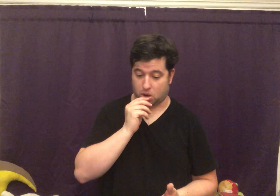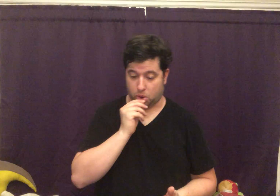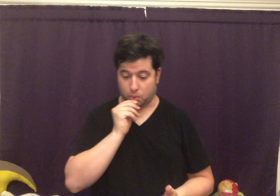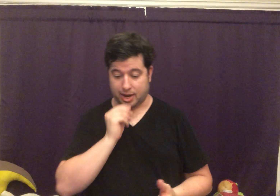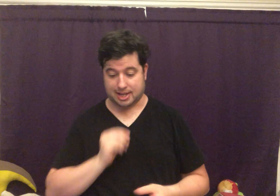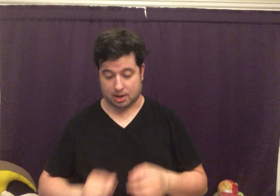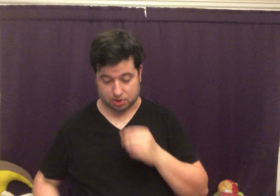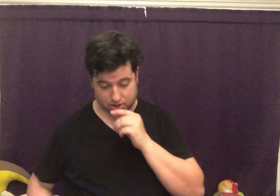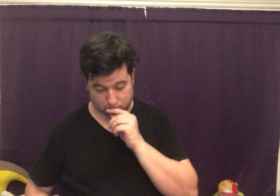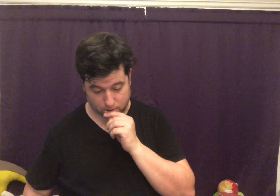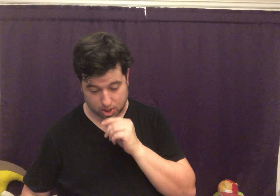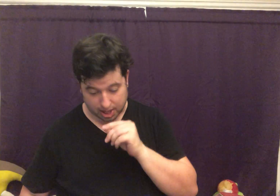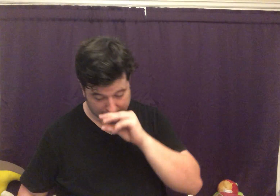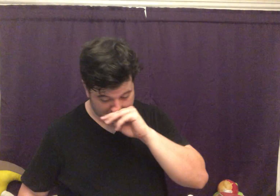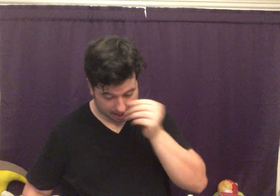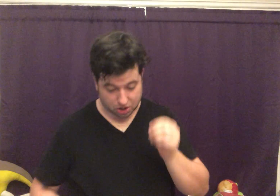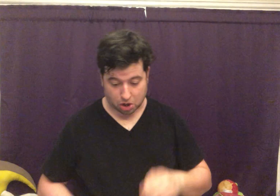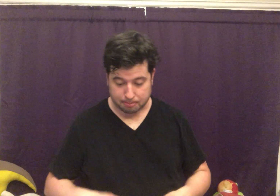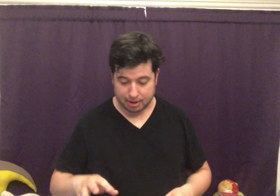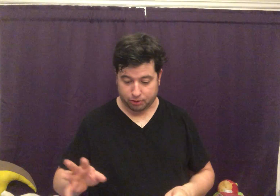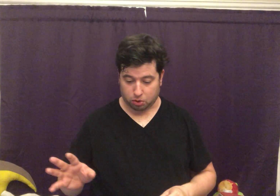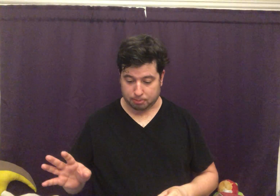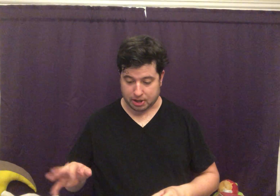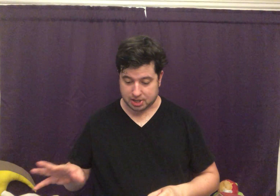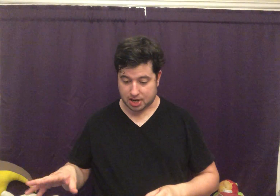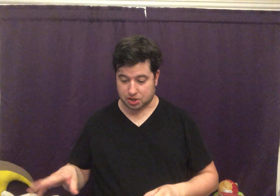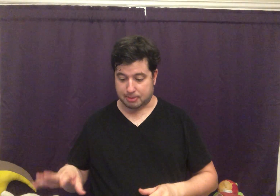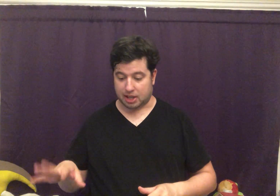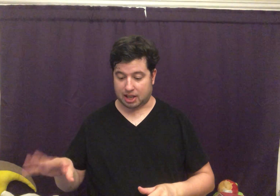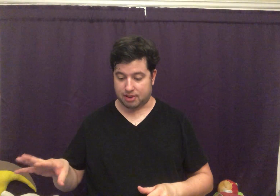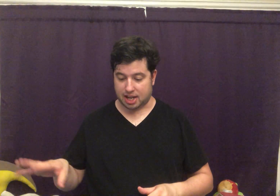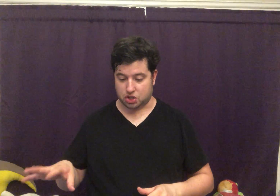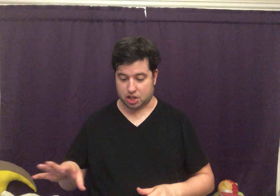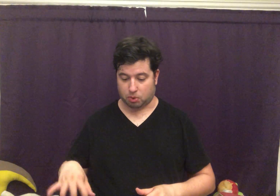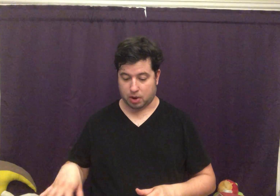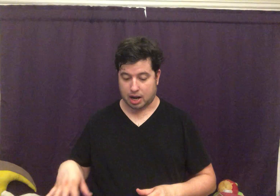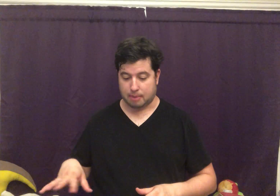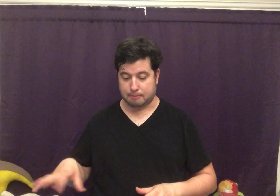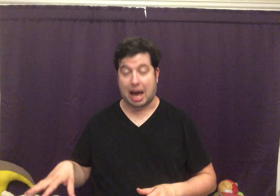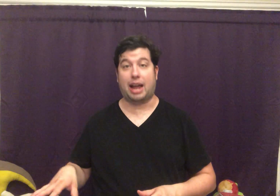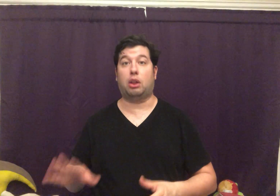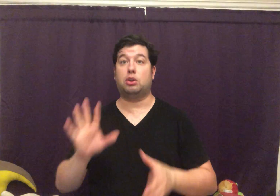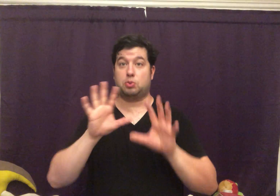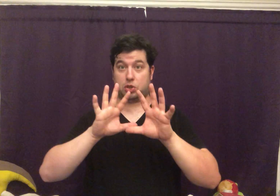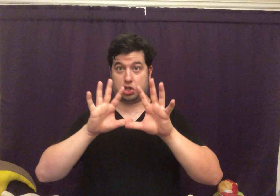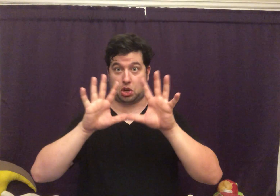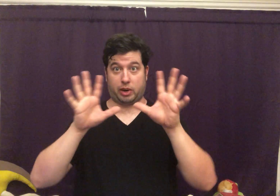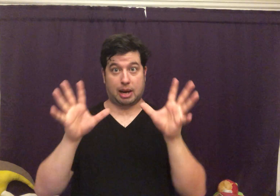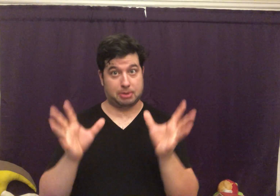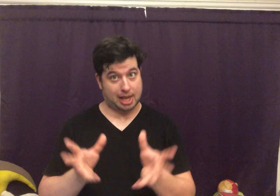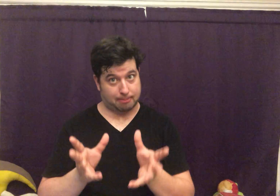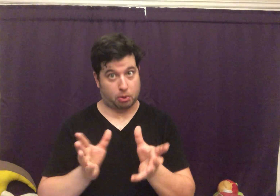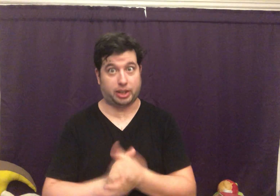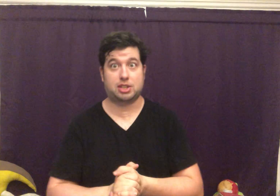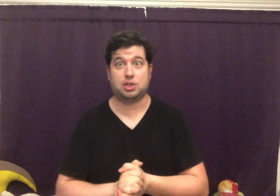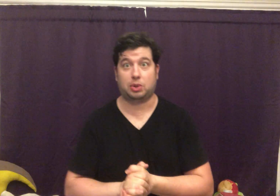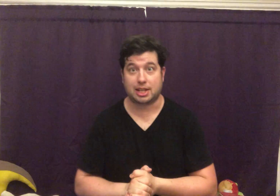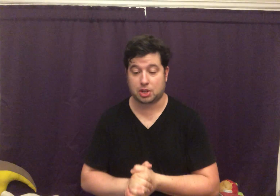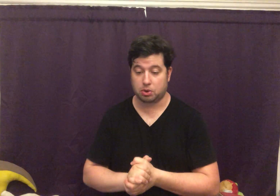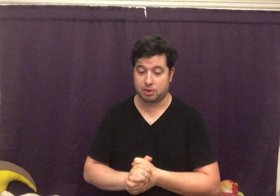the way down to don't be fooled by their tender smile, give an inch and they'll run a mile. We're just going up to that point, so let's go through that